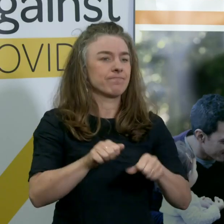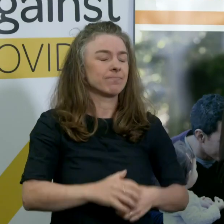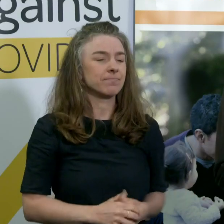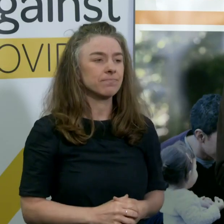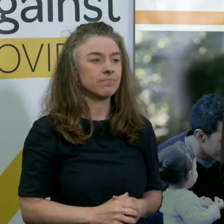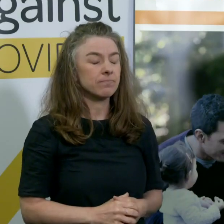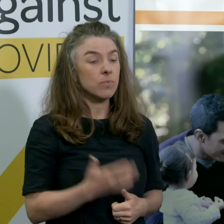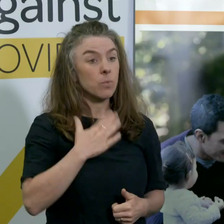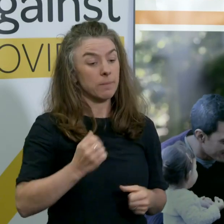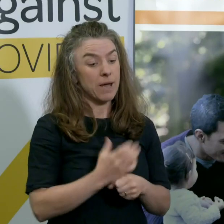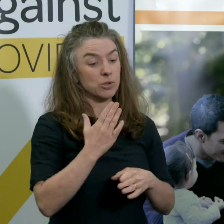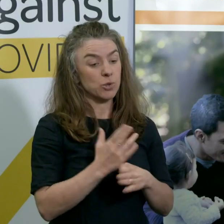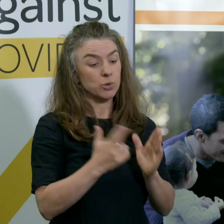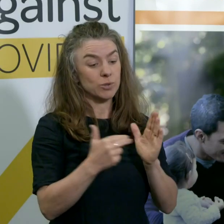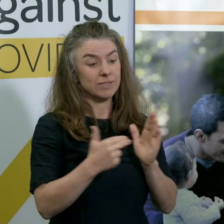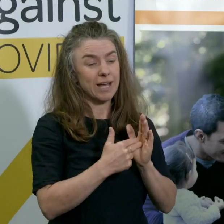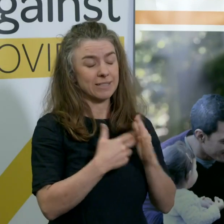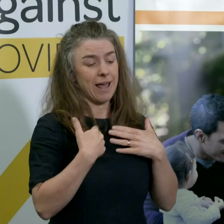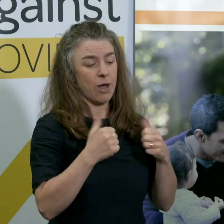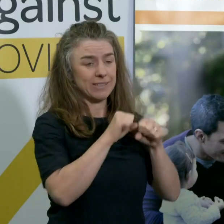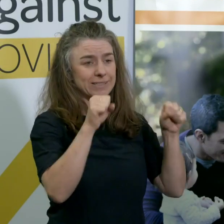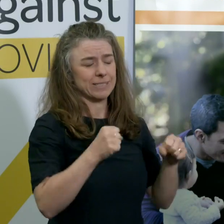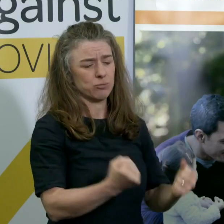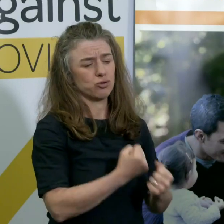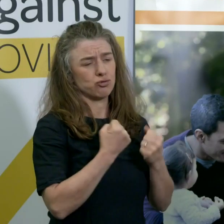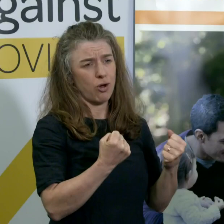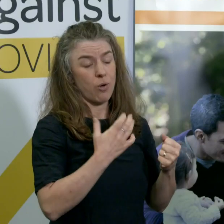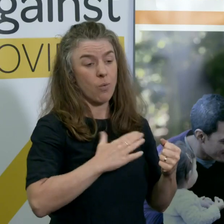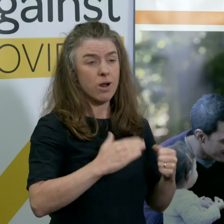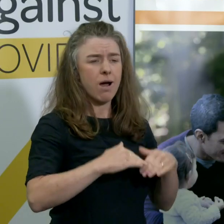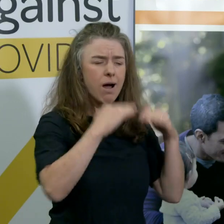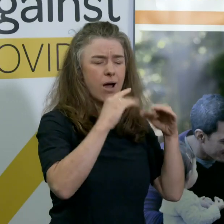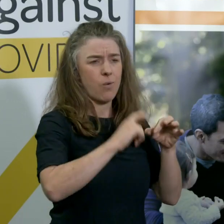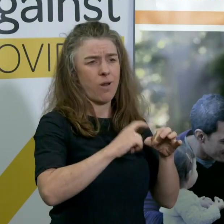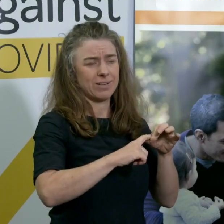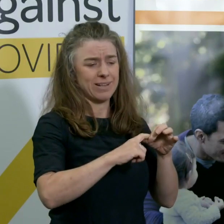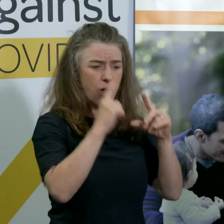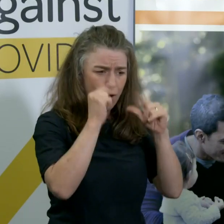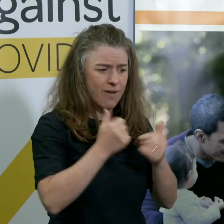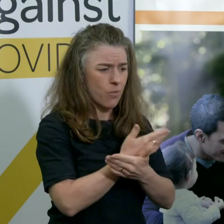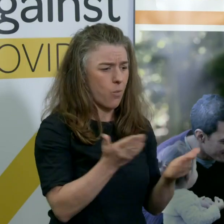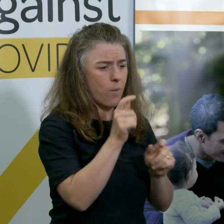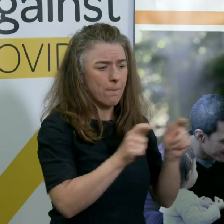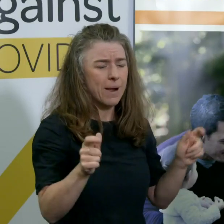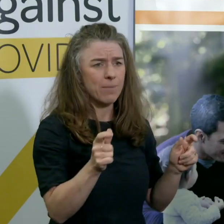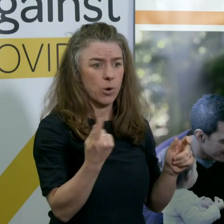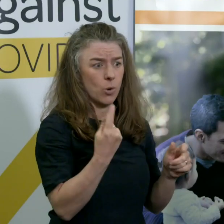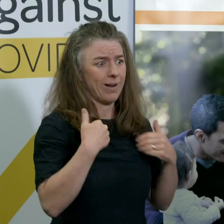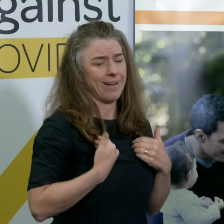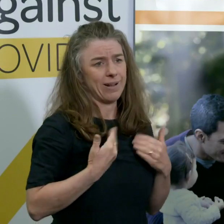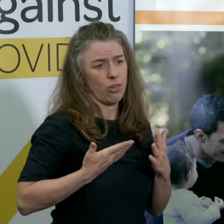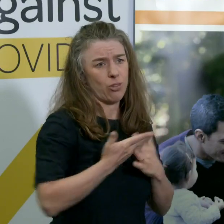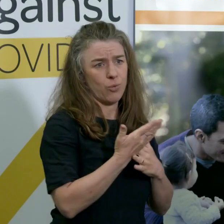We want to ensure New Zealand's health system is able to continue delivering high quality care to all New Zealanders who need health care at the